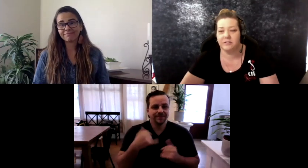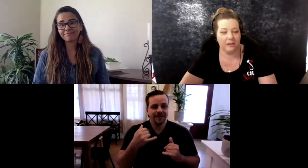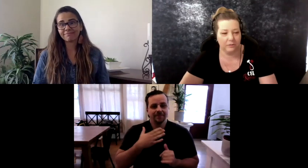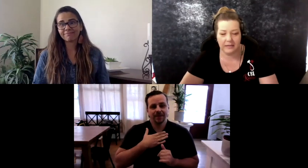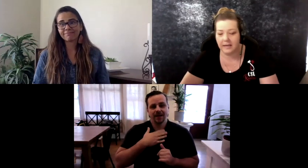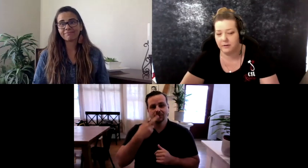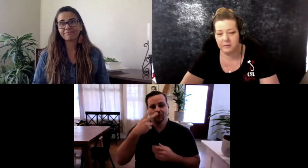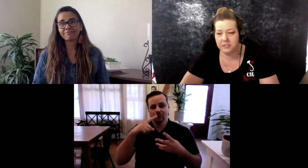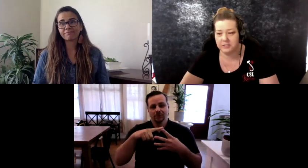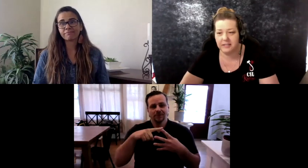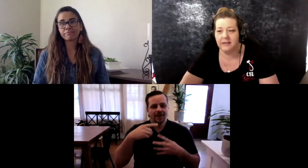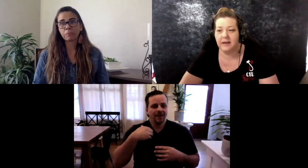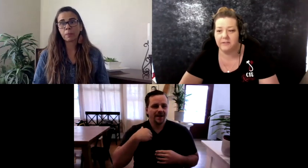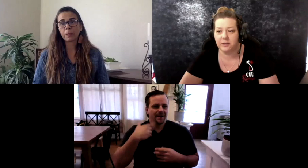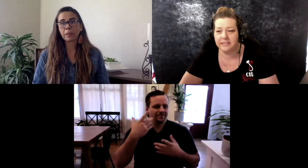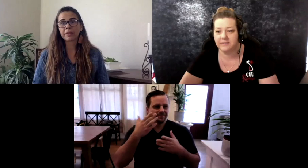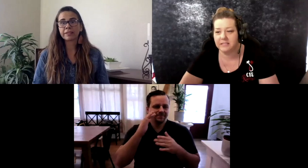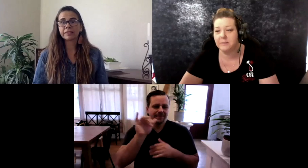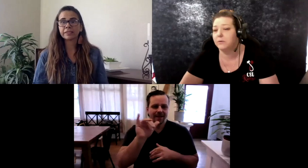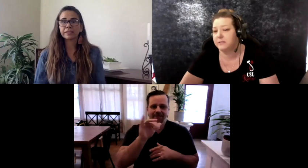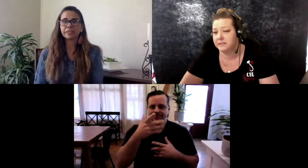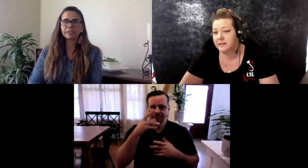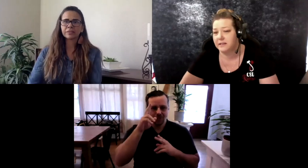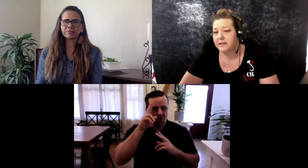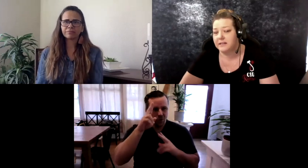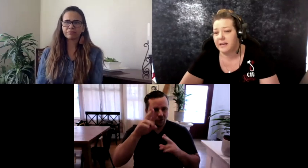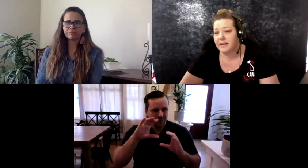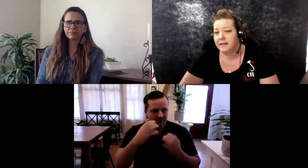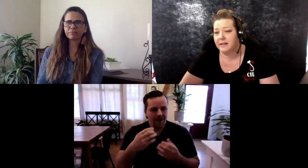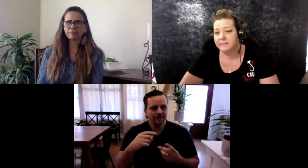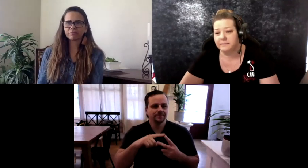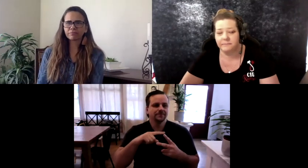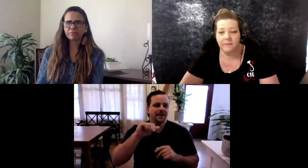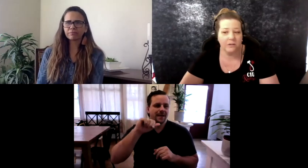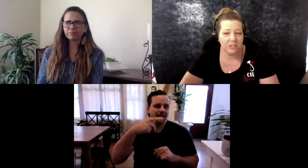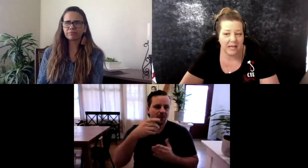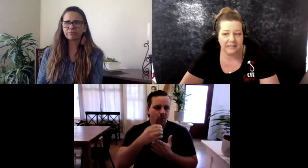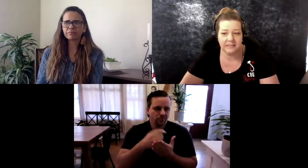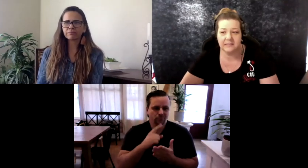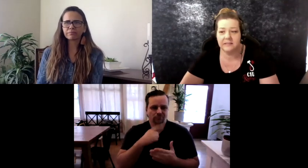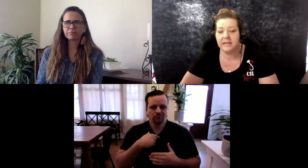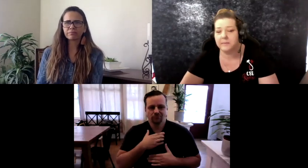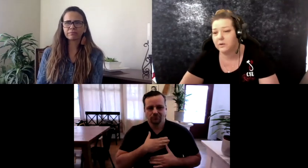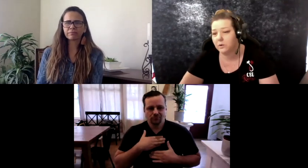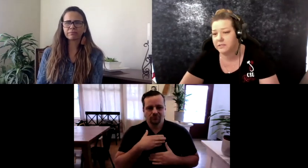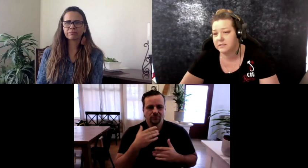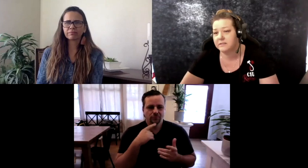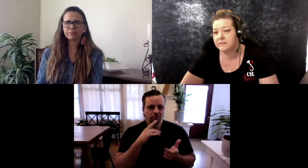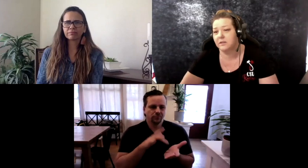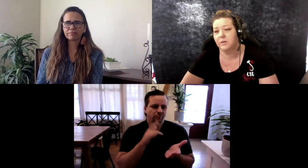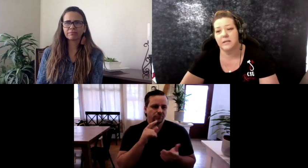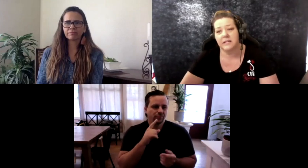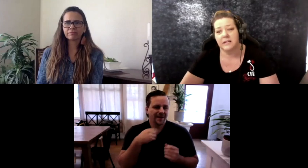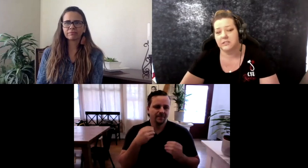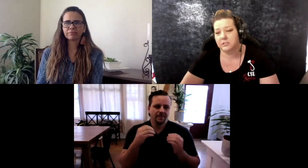Esther, I agree with what you said, the after school activities. My oldest has had honors classes, AP courses.